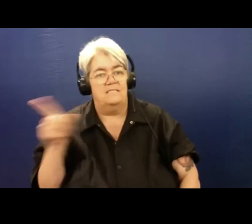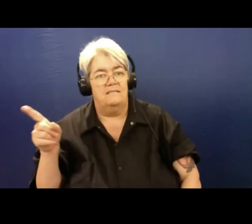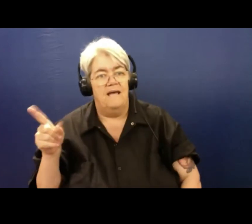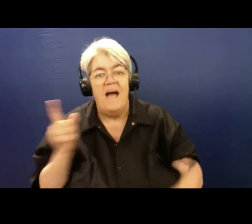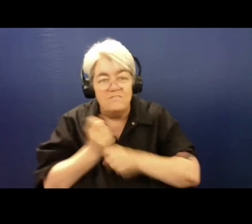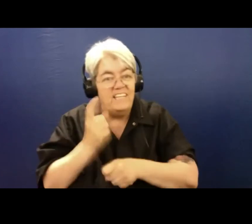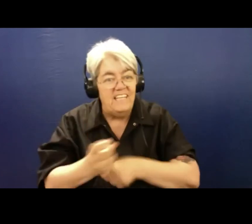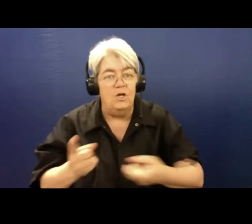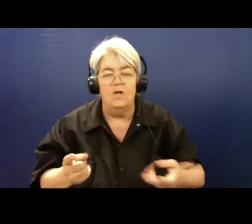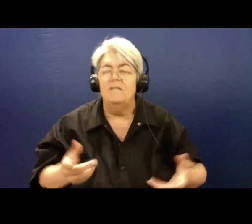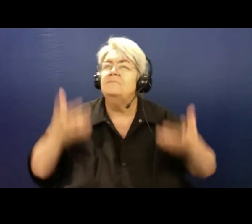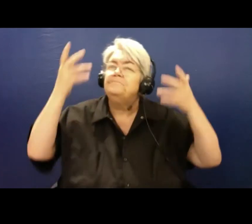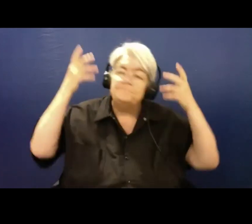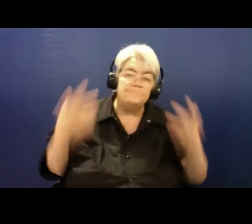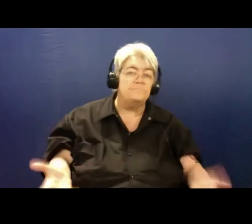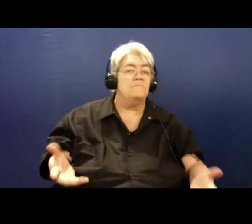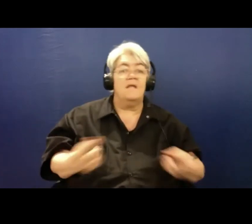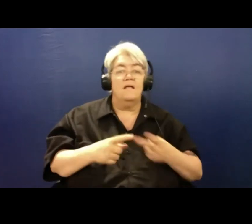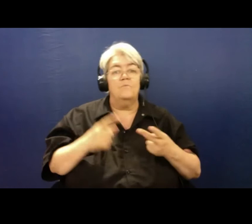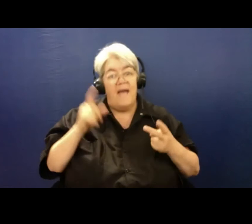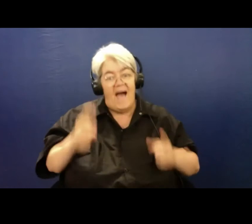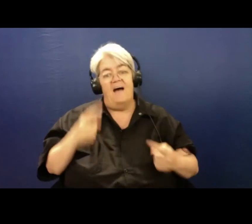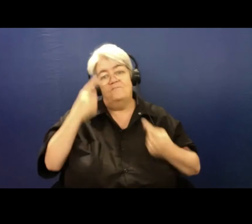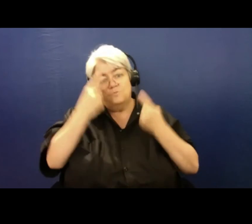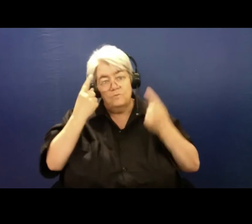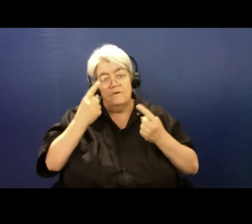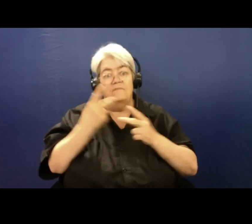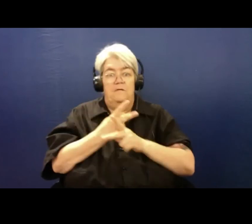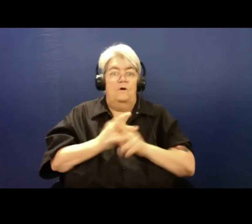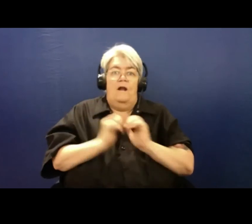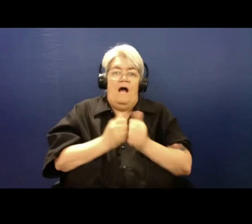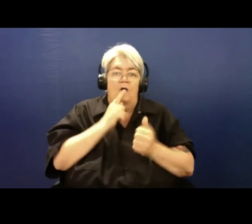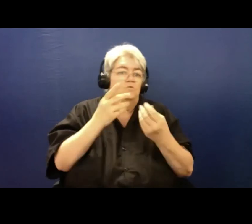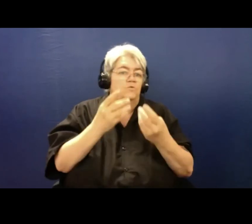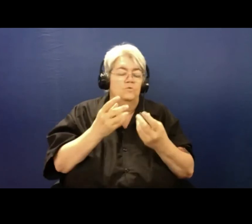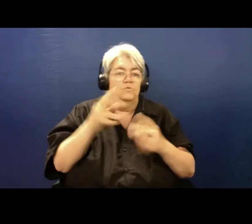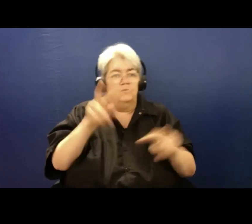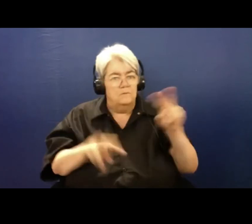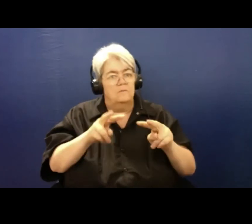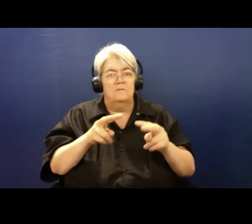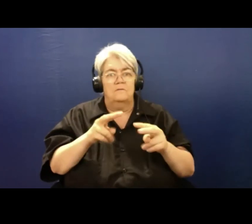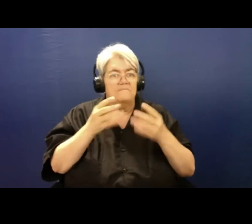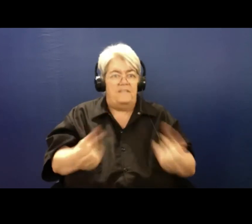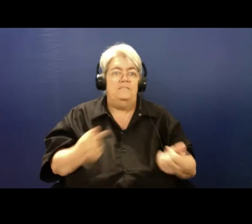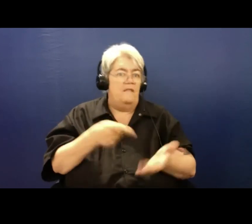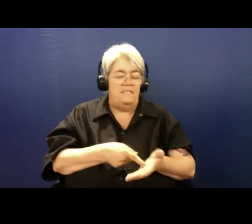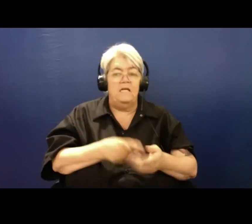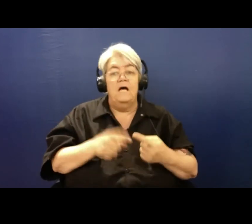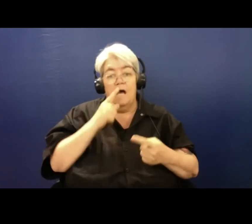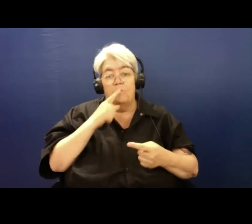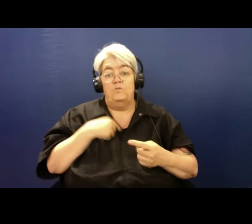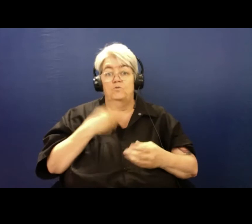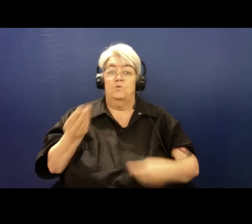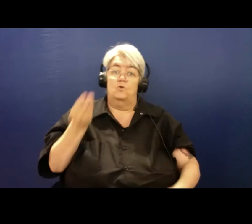way that we begin to address this. And I wanted to call this out because there's, and maybe we